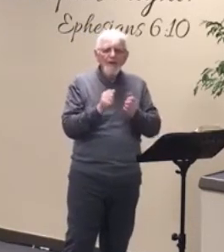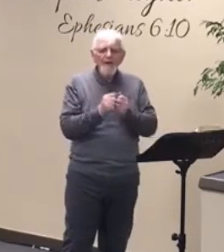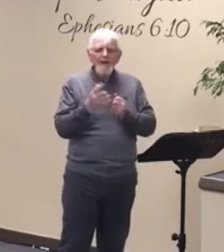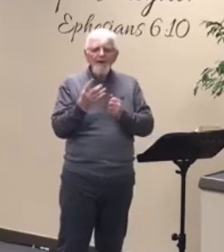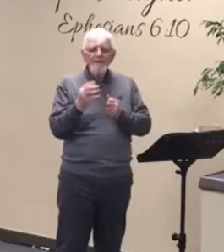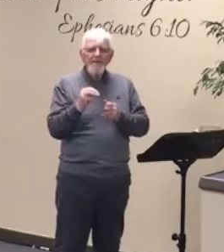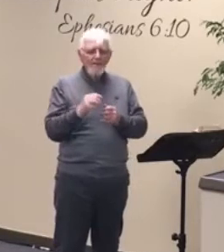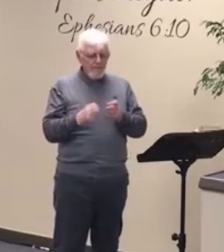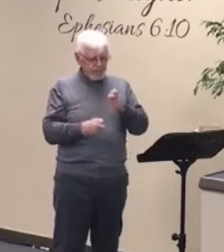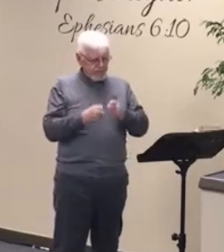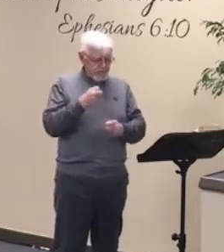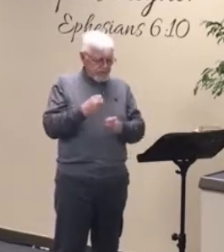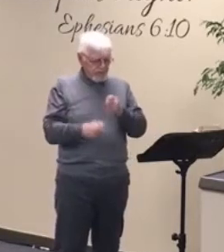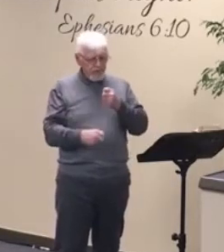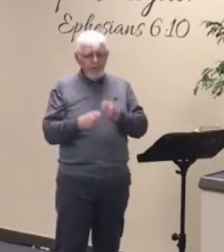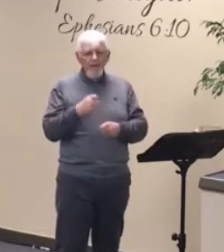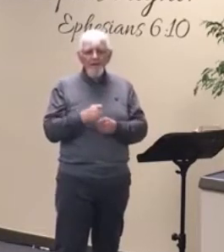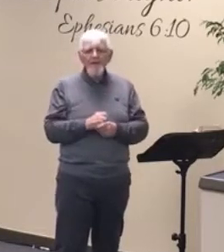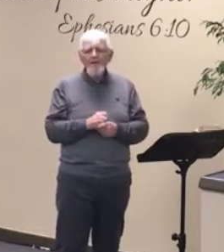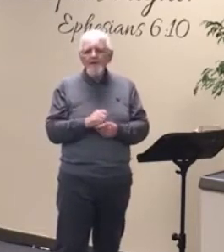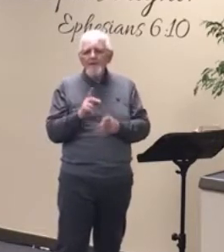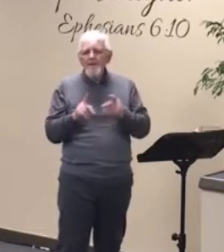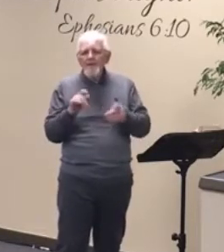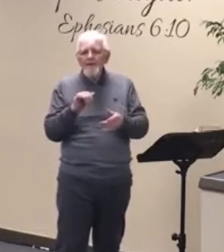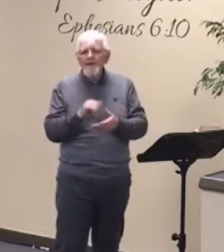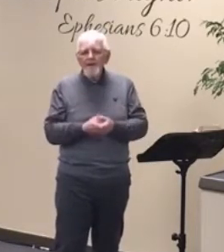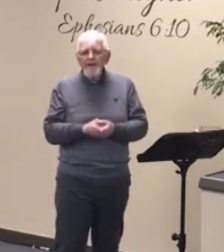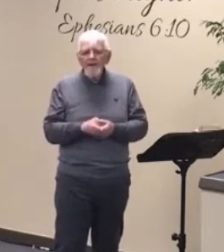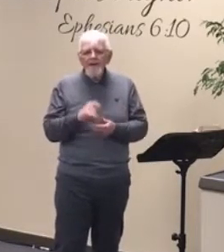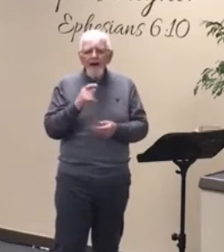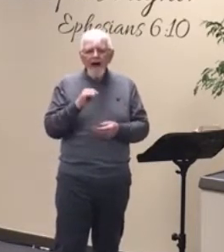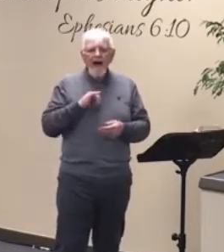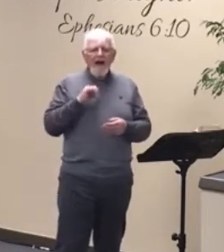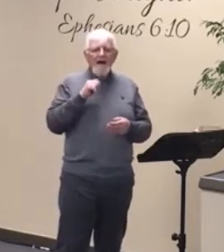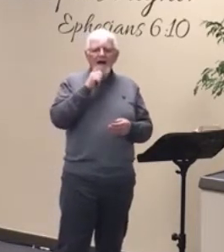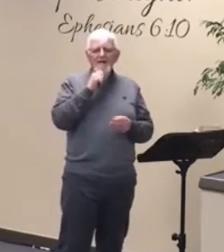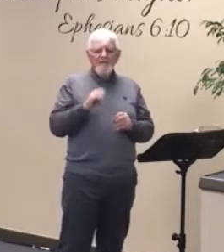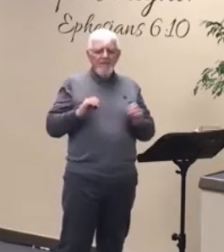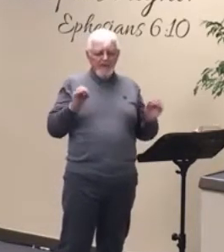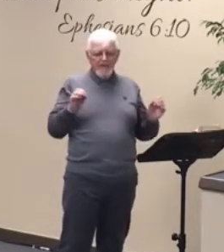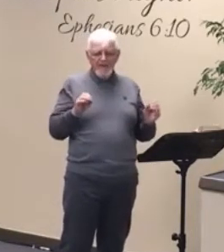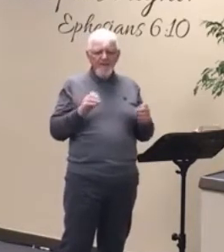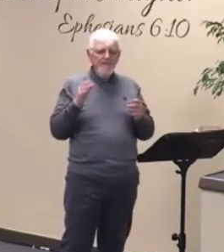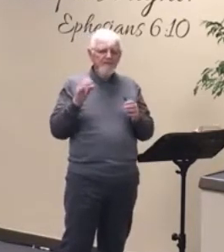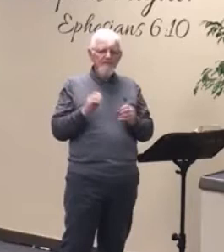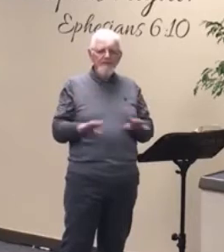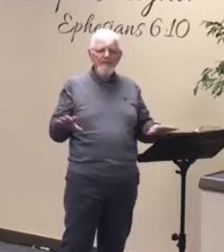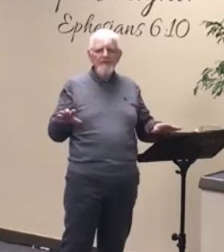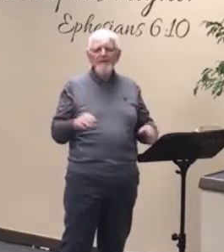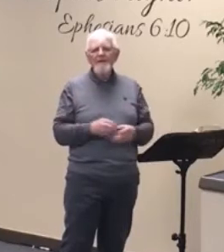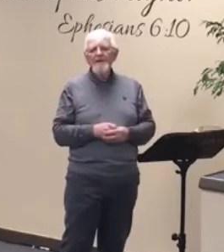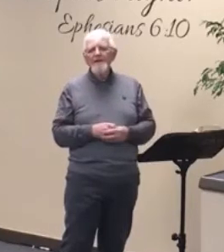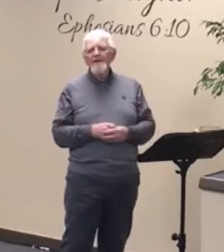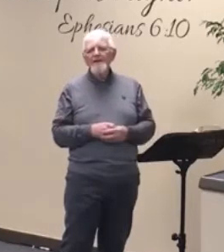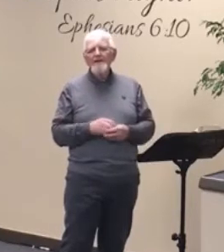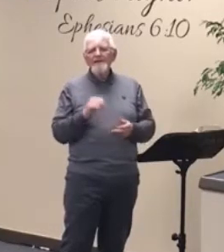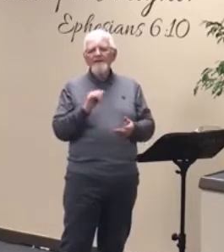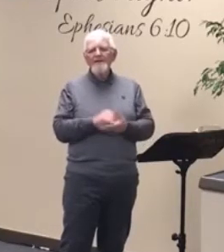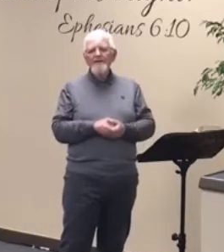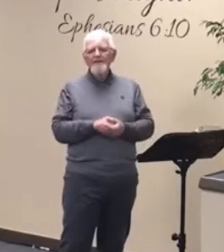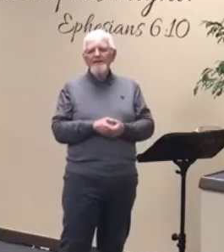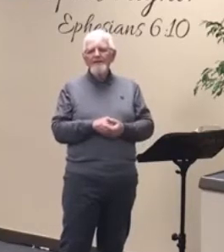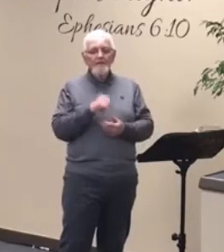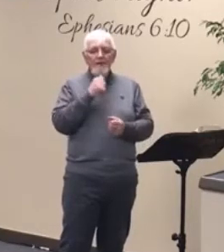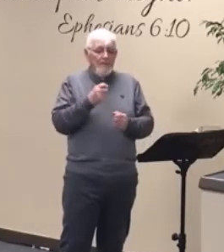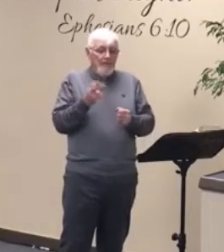struggled. Type of people who are like, I'm just nothing, I'm just a dirtbag, and that's